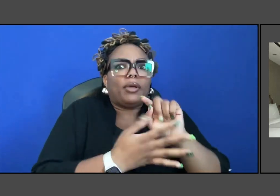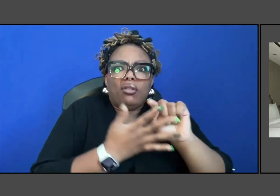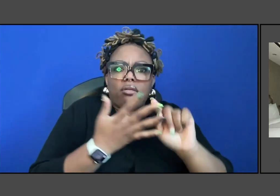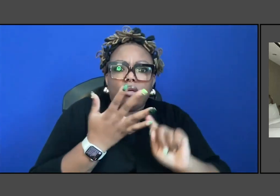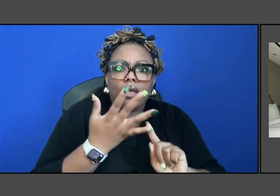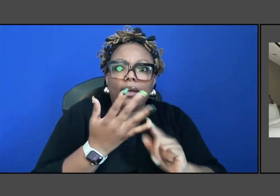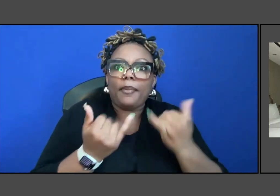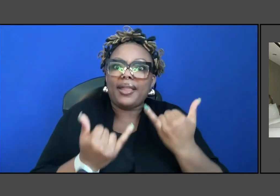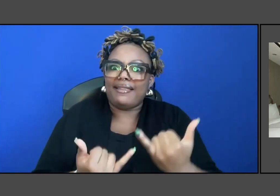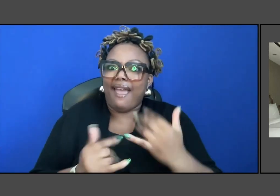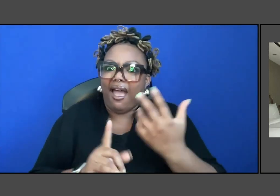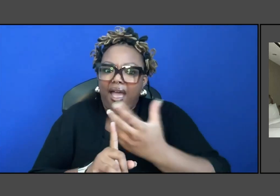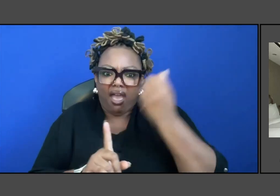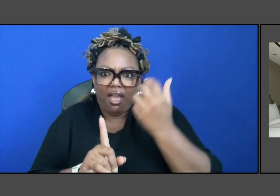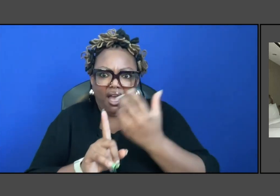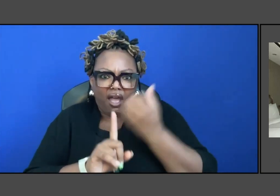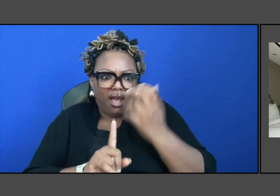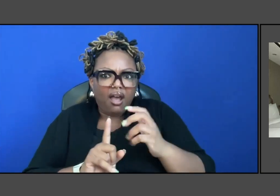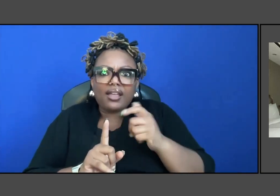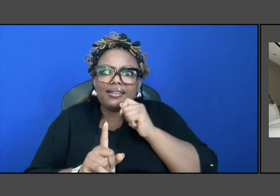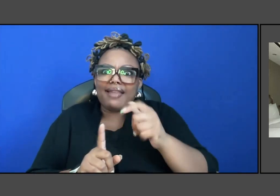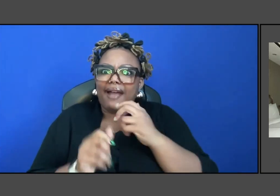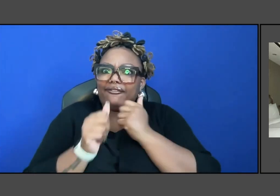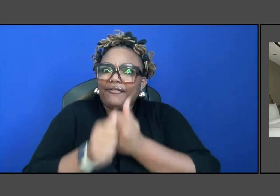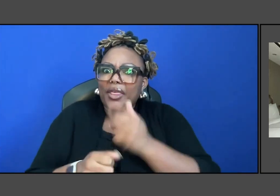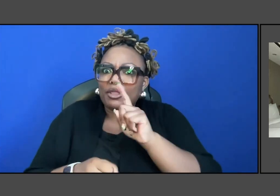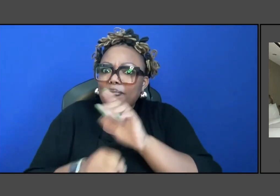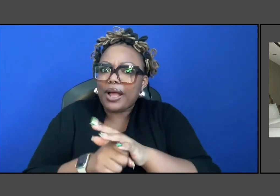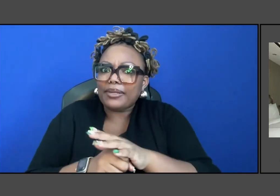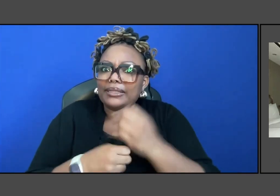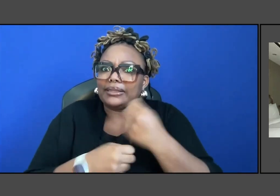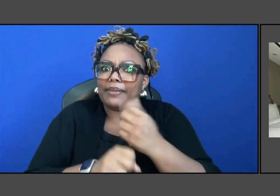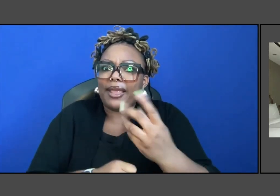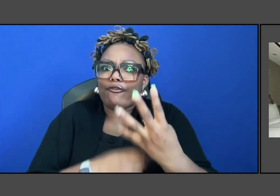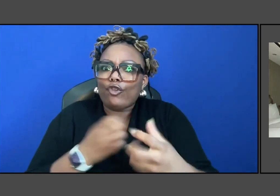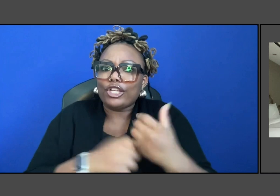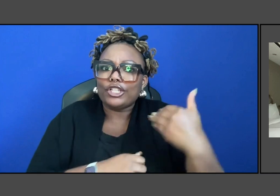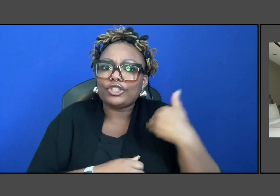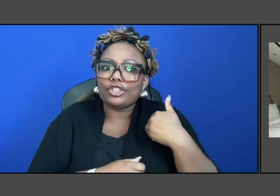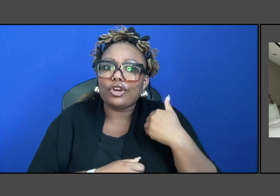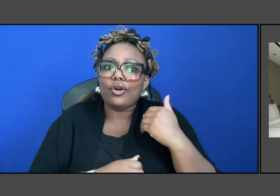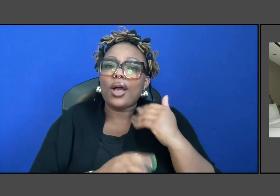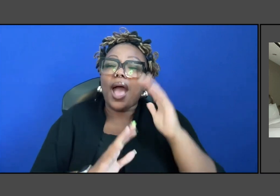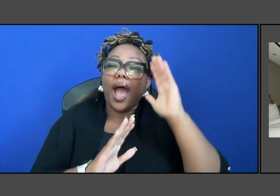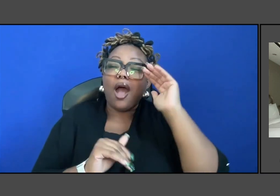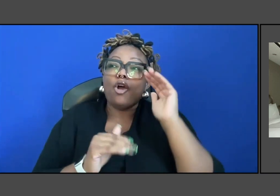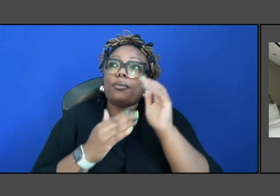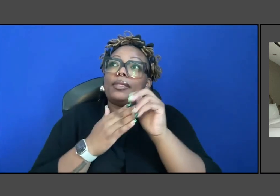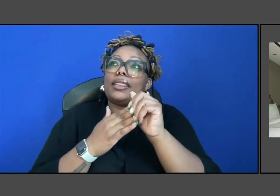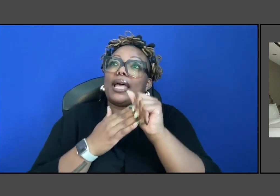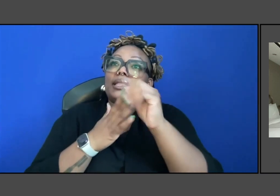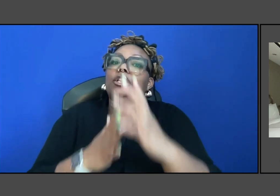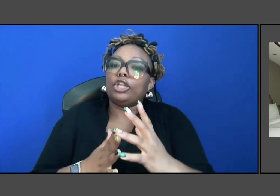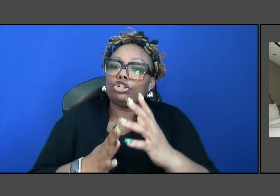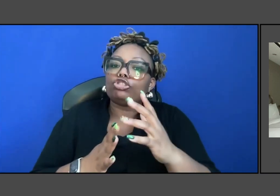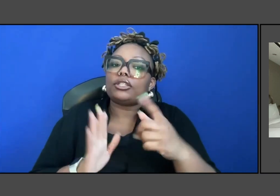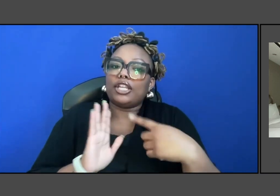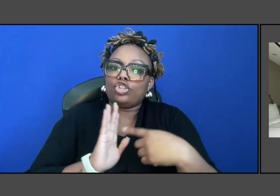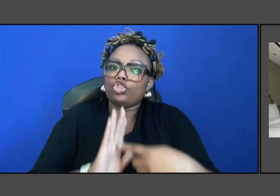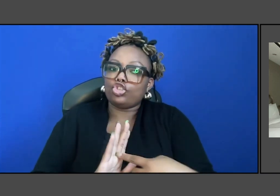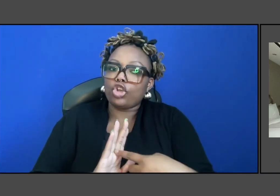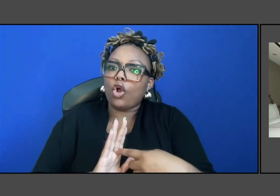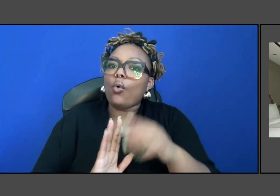there's a quality that we can, that leaders can be moved to really display its courage